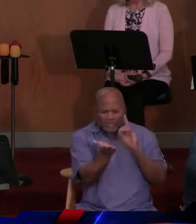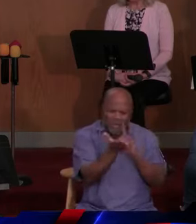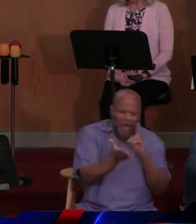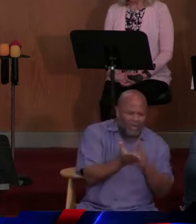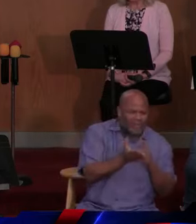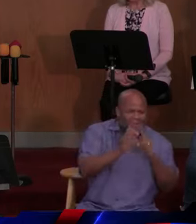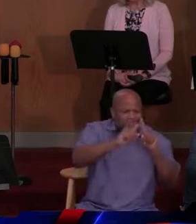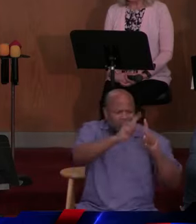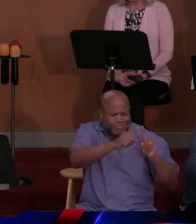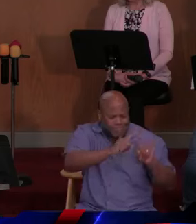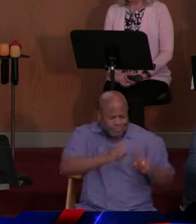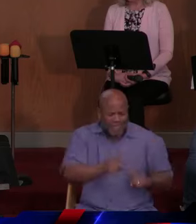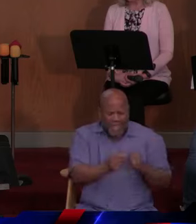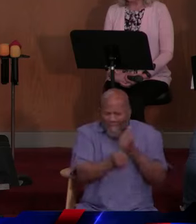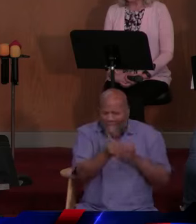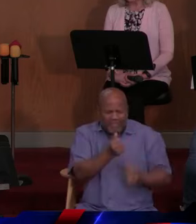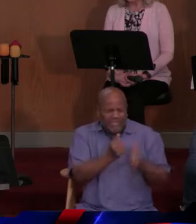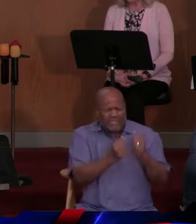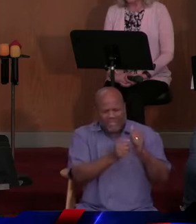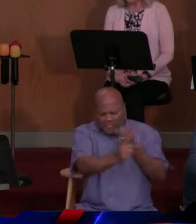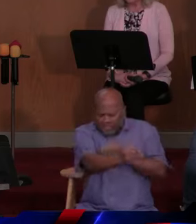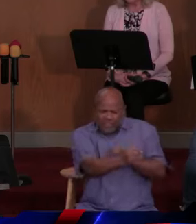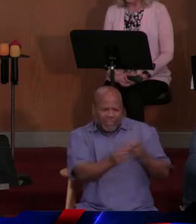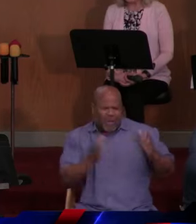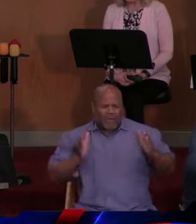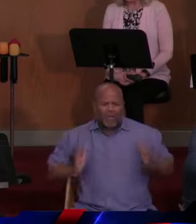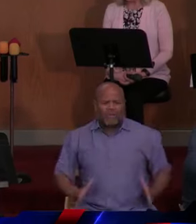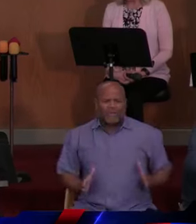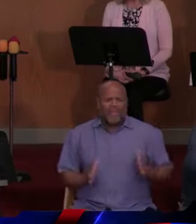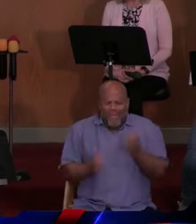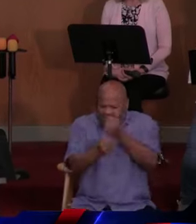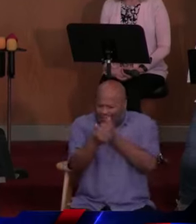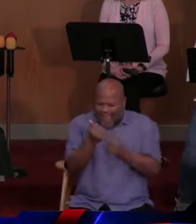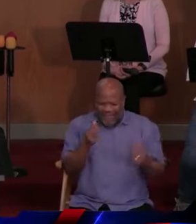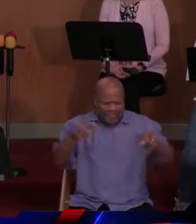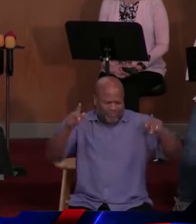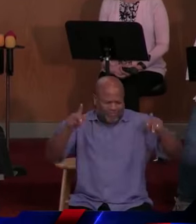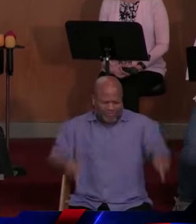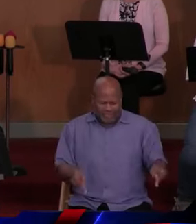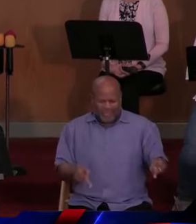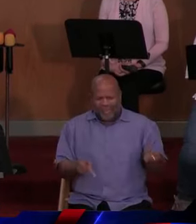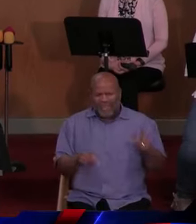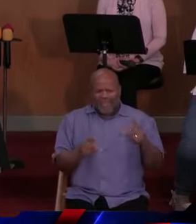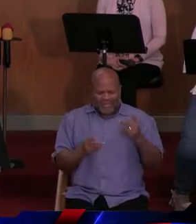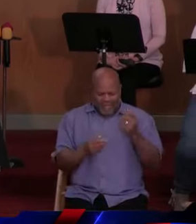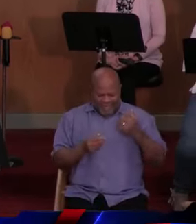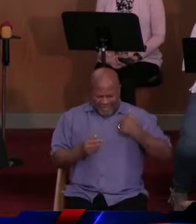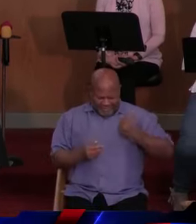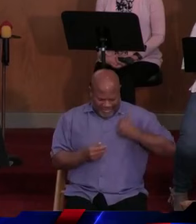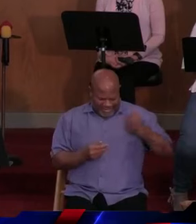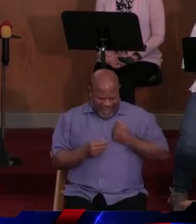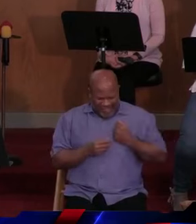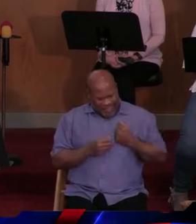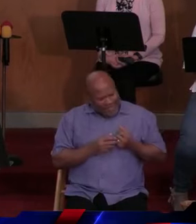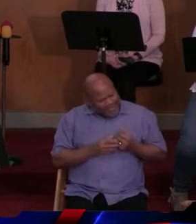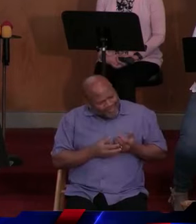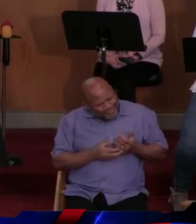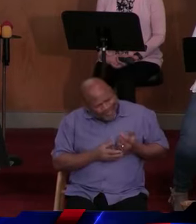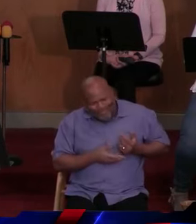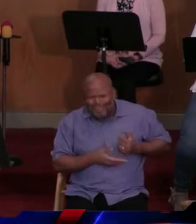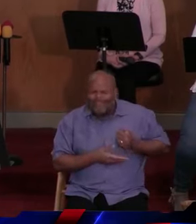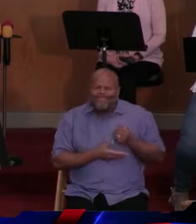up every shepherd, God, every shepherd and every person that's extending themselves, Lord God, to